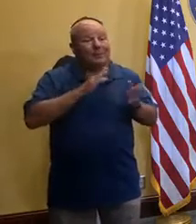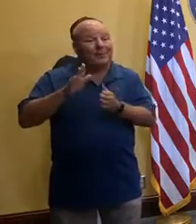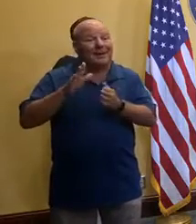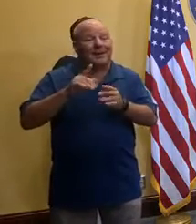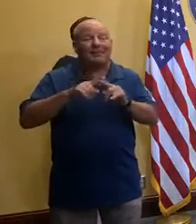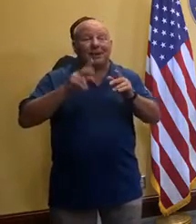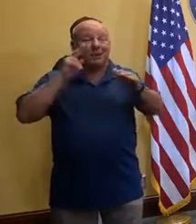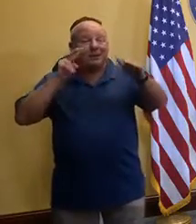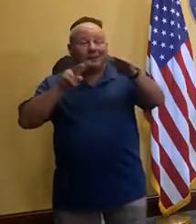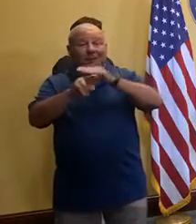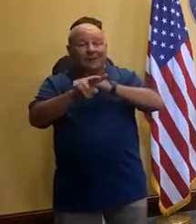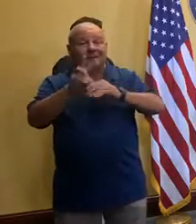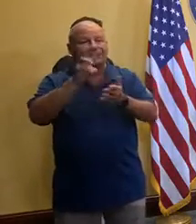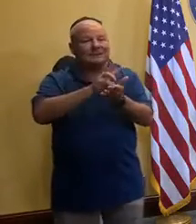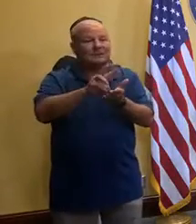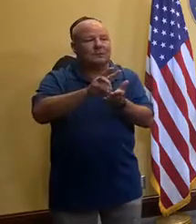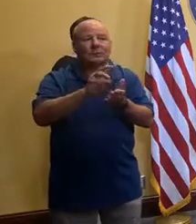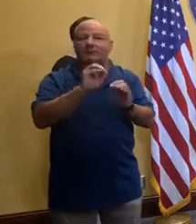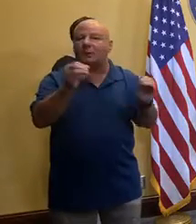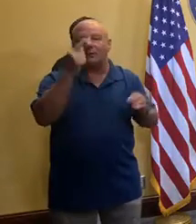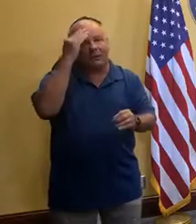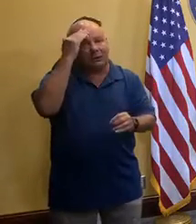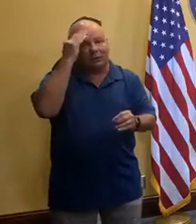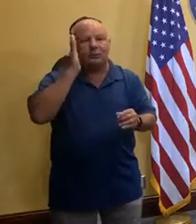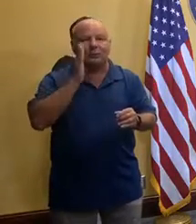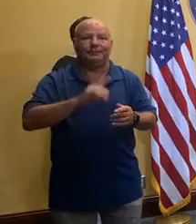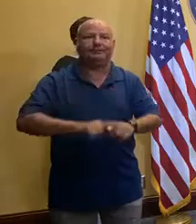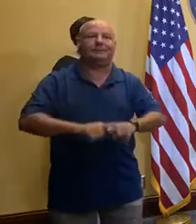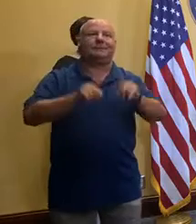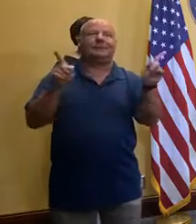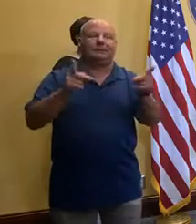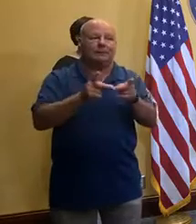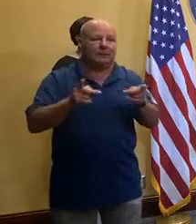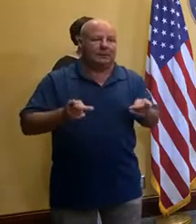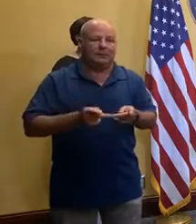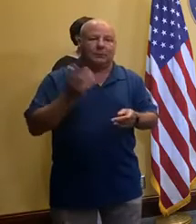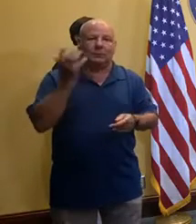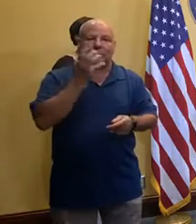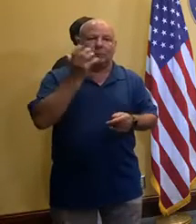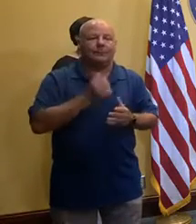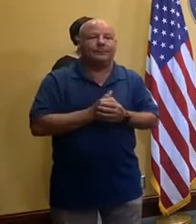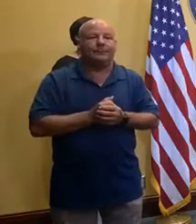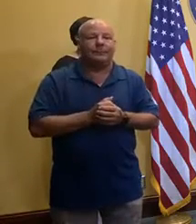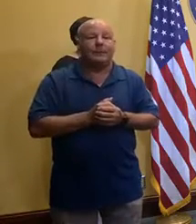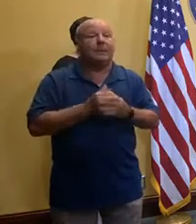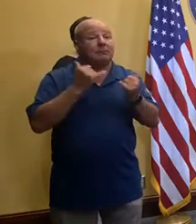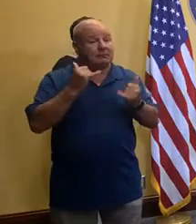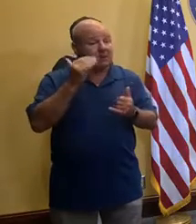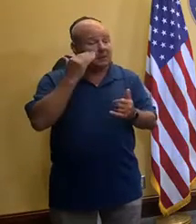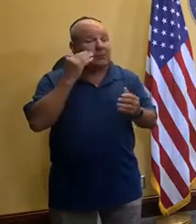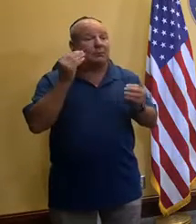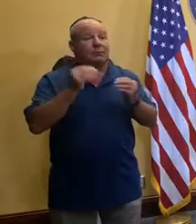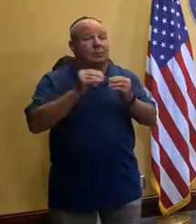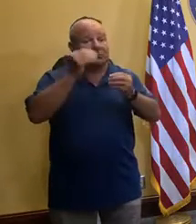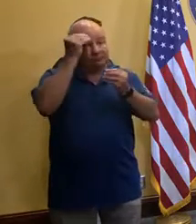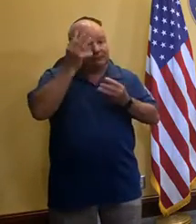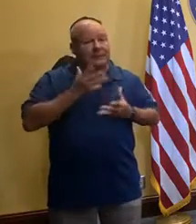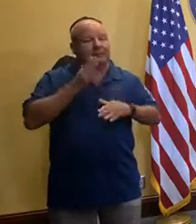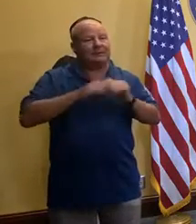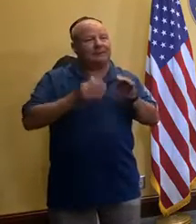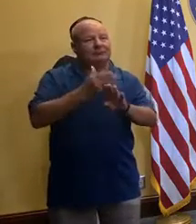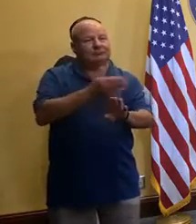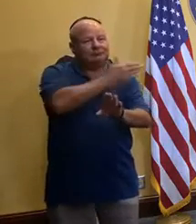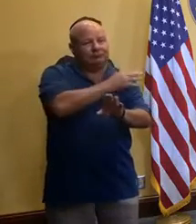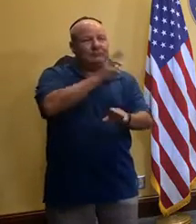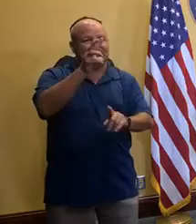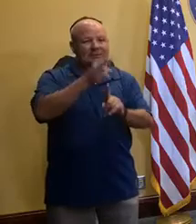be 6 weeks later in a very, very different place. We know a lot more than we did 6 months ago, but we